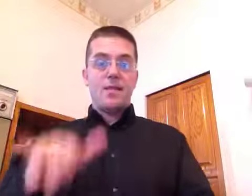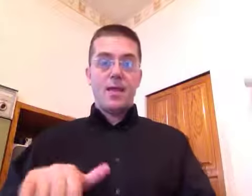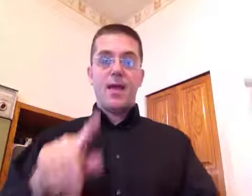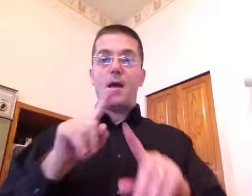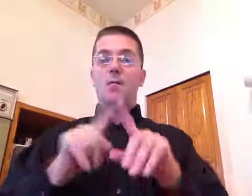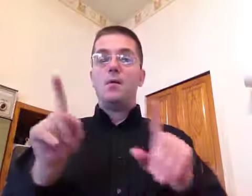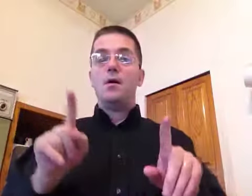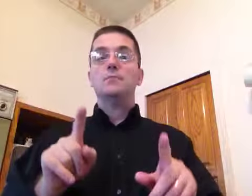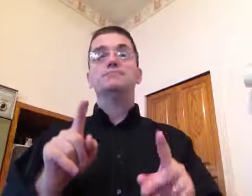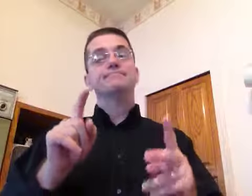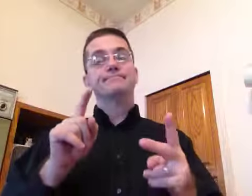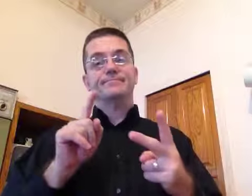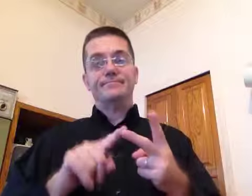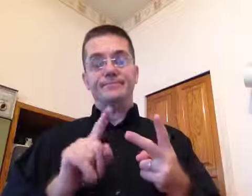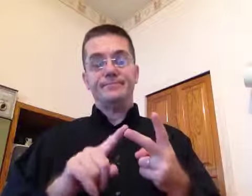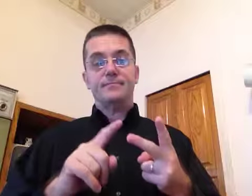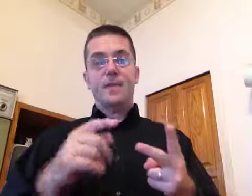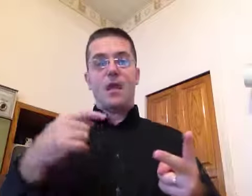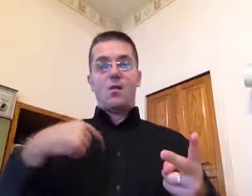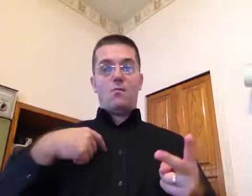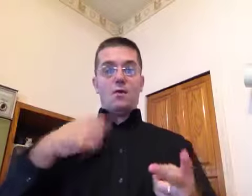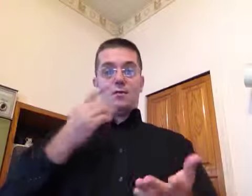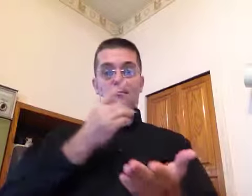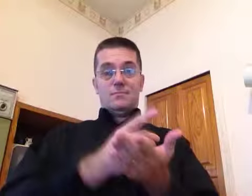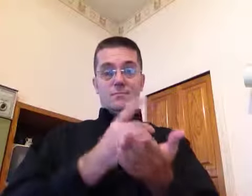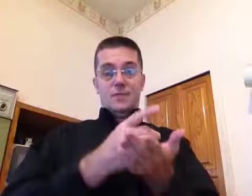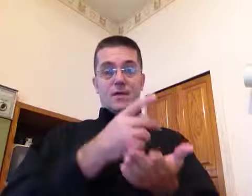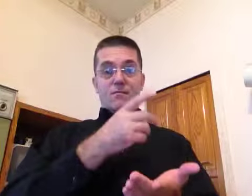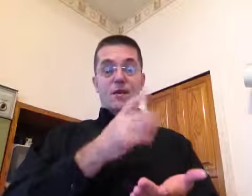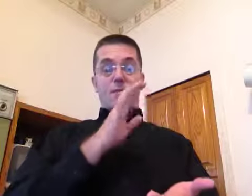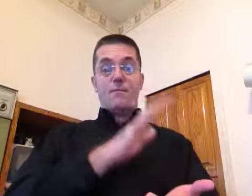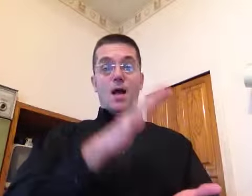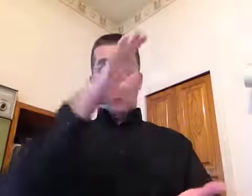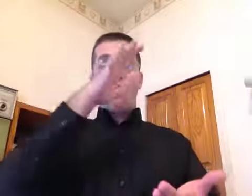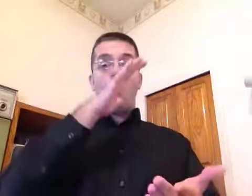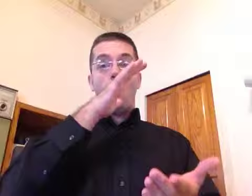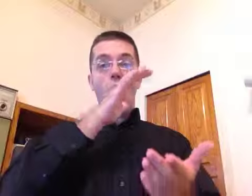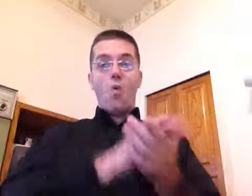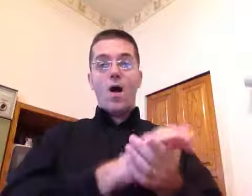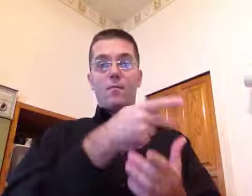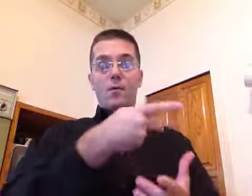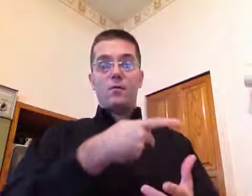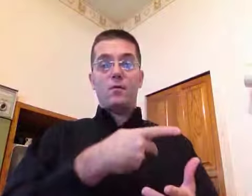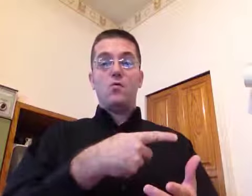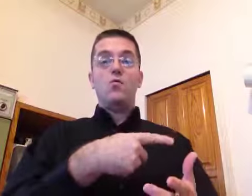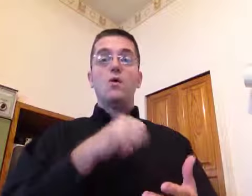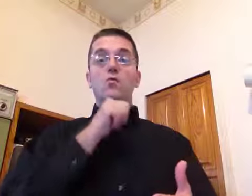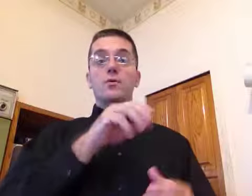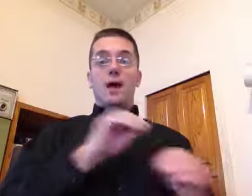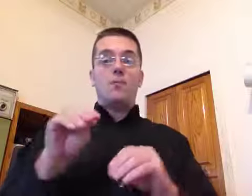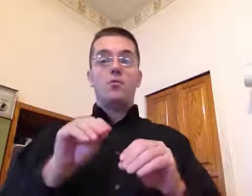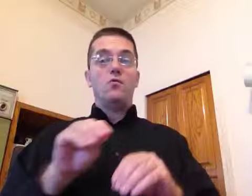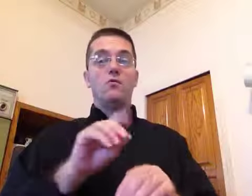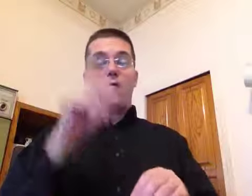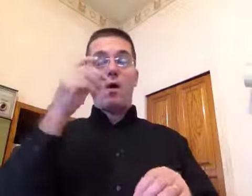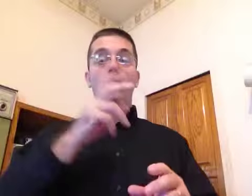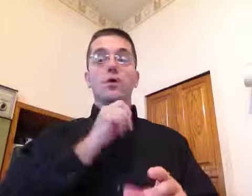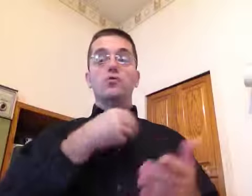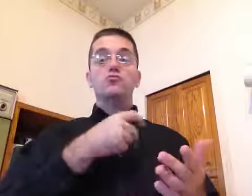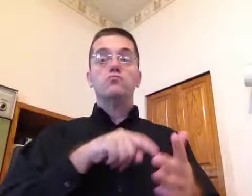second thing is what would Dave Ramsey do? Well, Dave and Sharon would save up the money and we would pay for it. We wouldn't budge because we don't borrow money. Now,